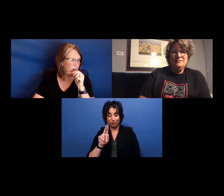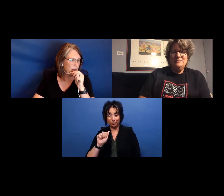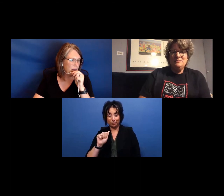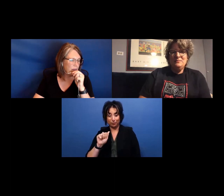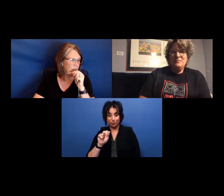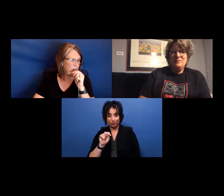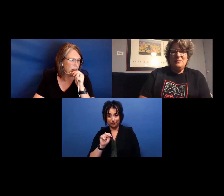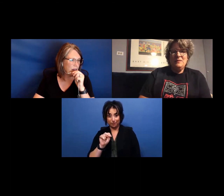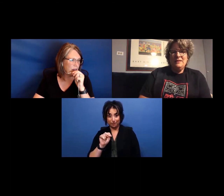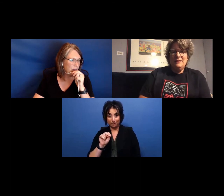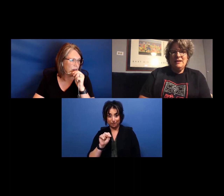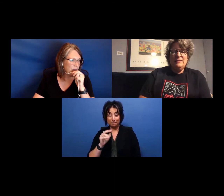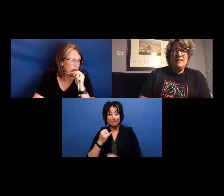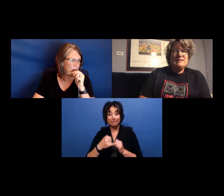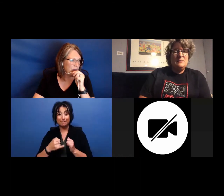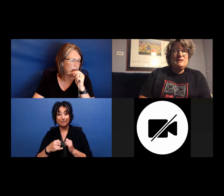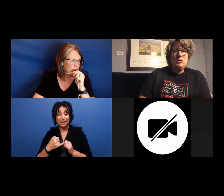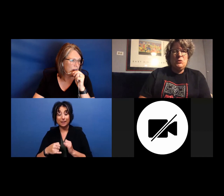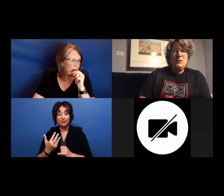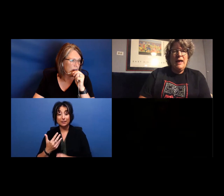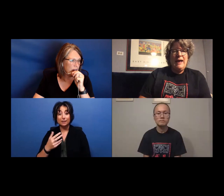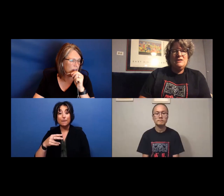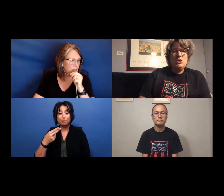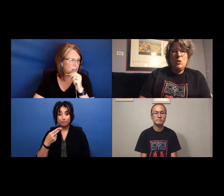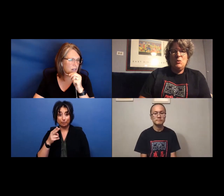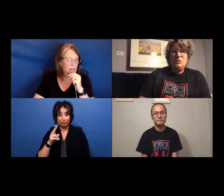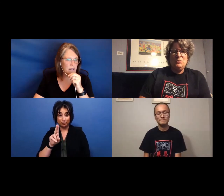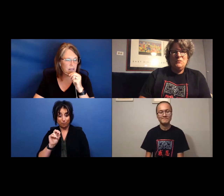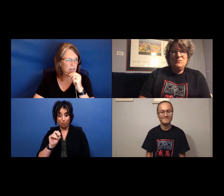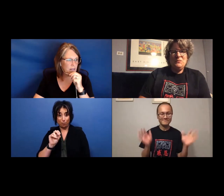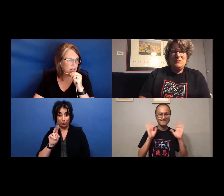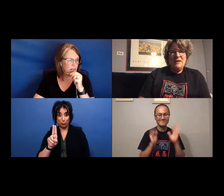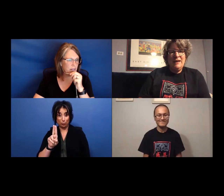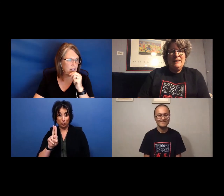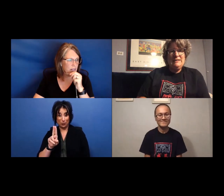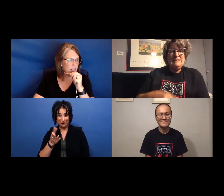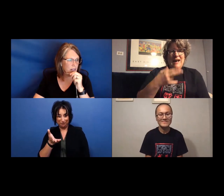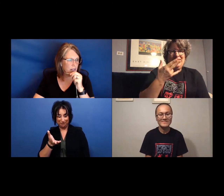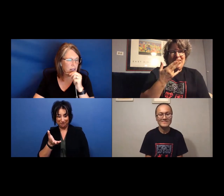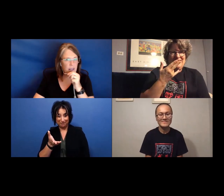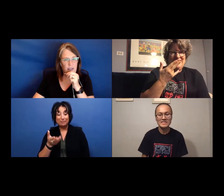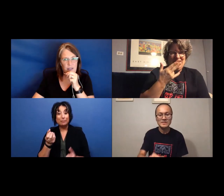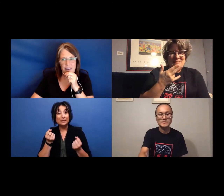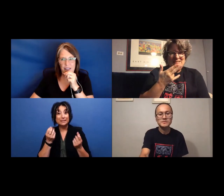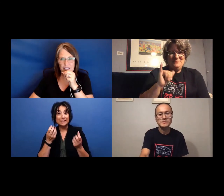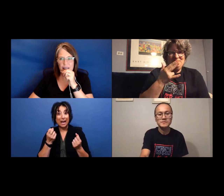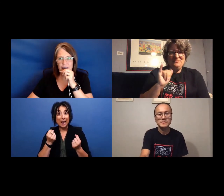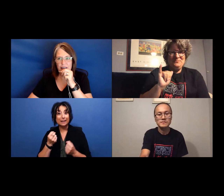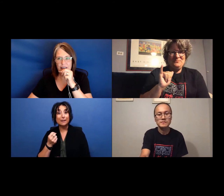Z-H-I-Y-U-A-N, and the last name is Hu, H-O-U, and it's signed like this.